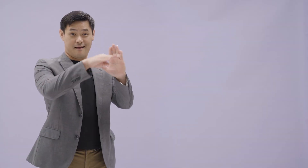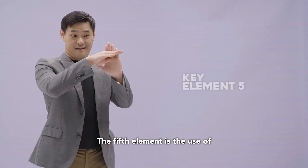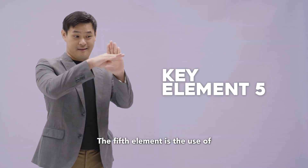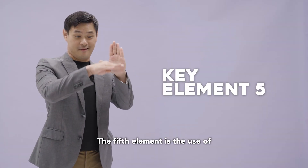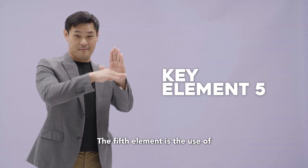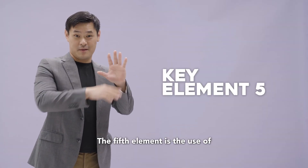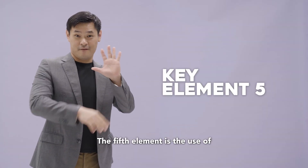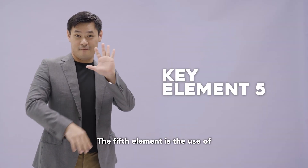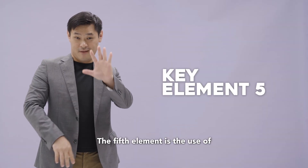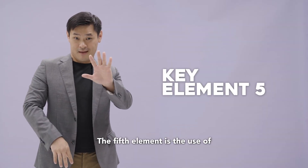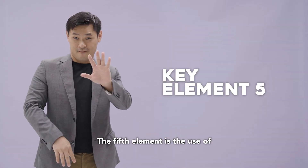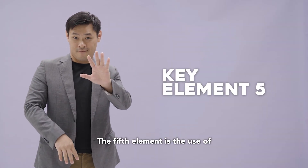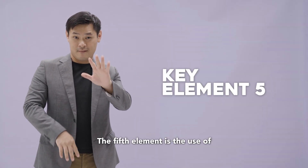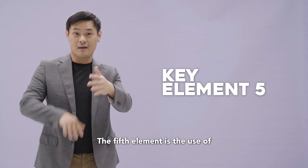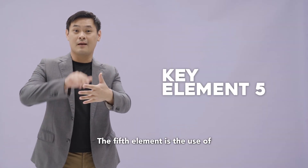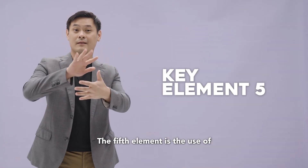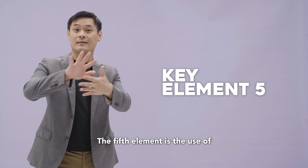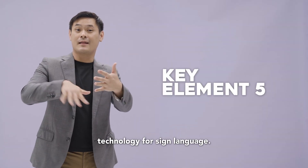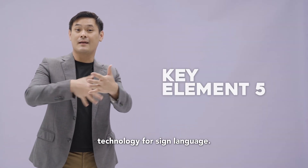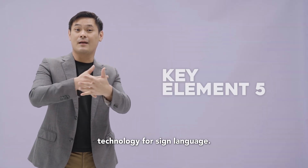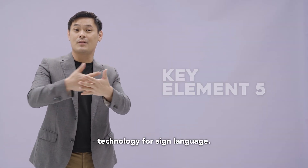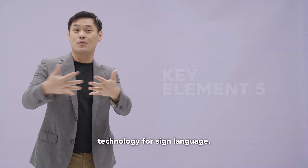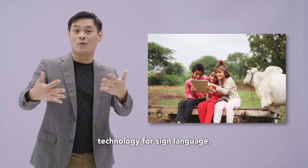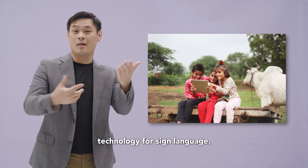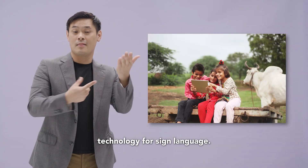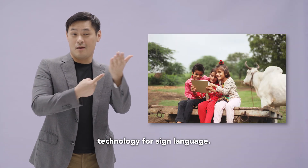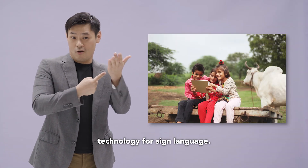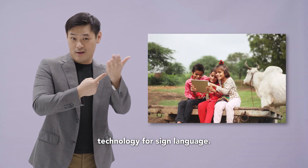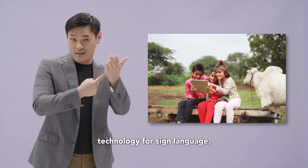The fifth element is the use of technology for sign language.